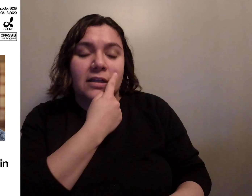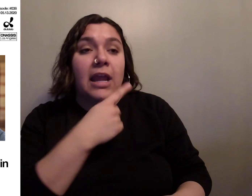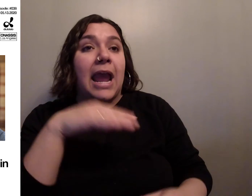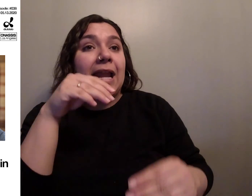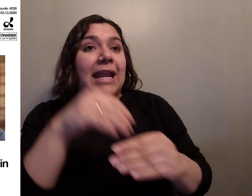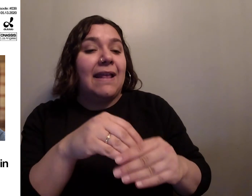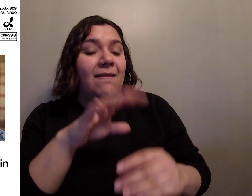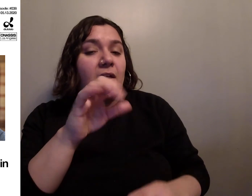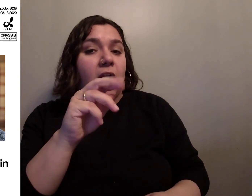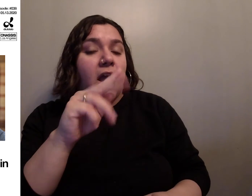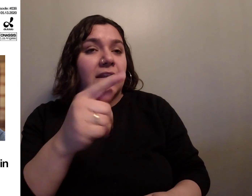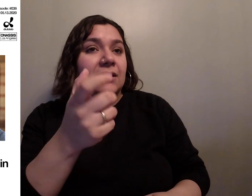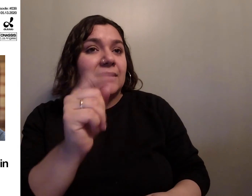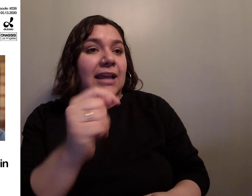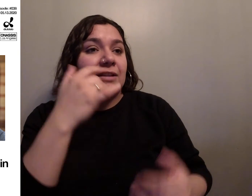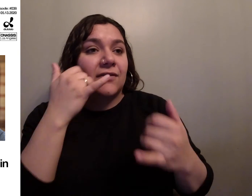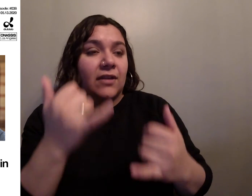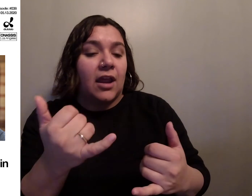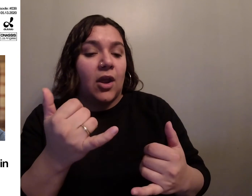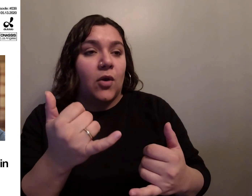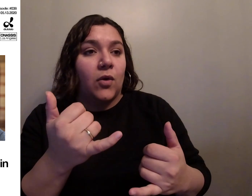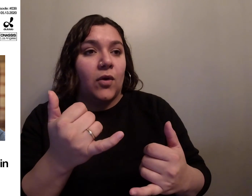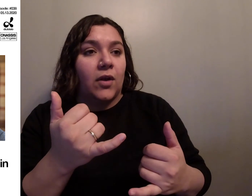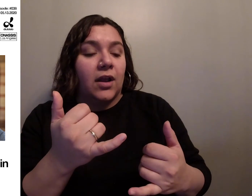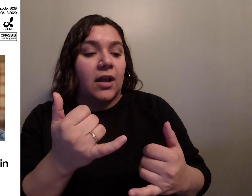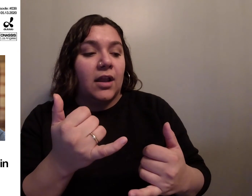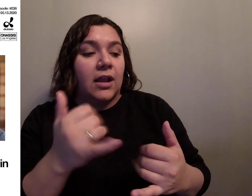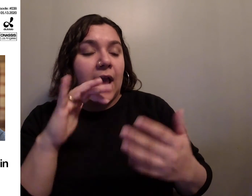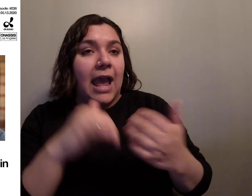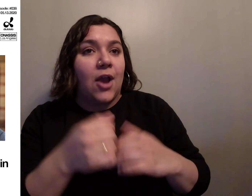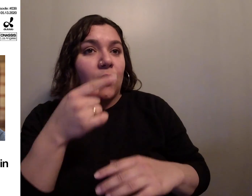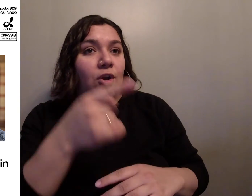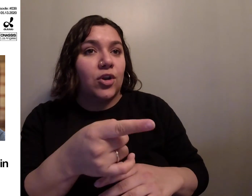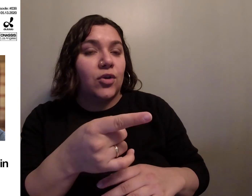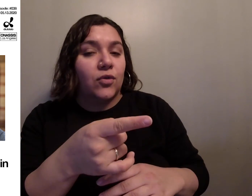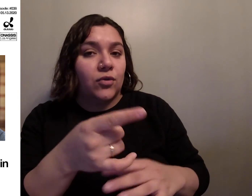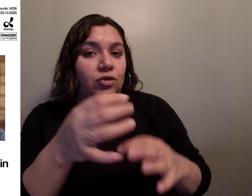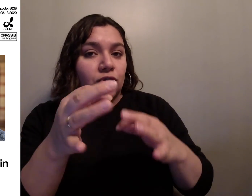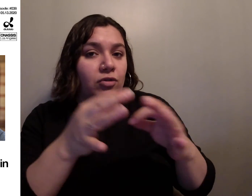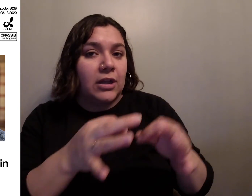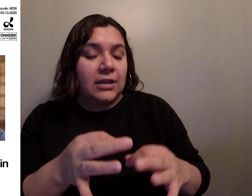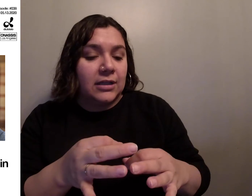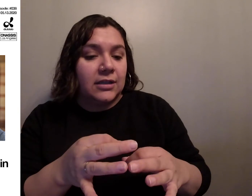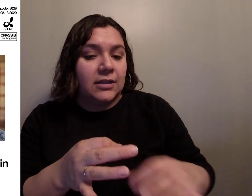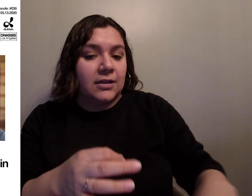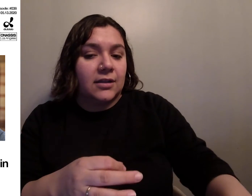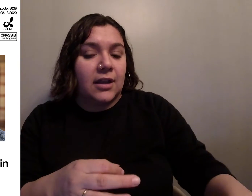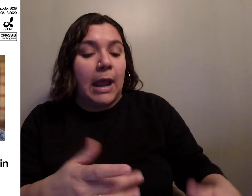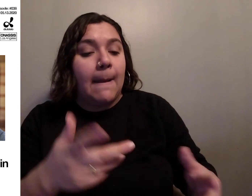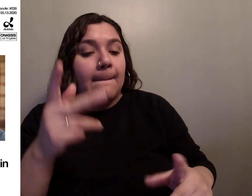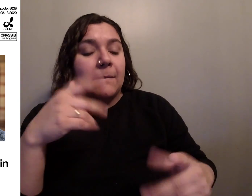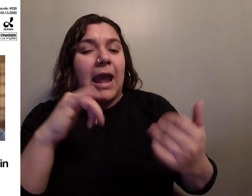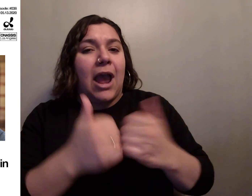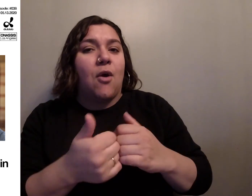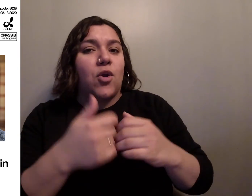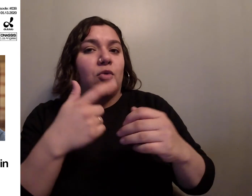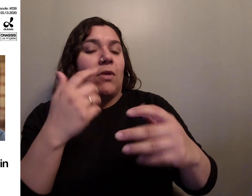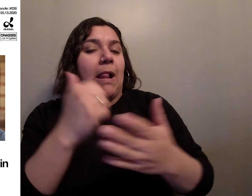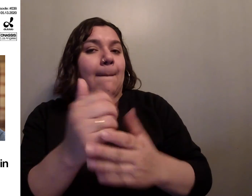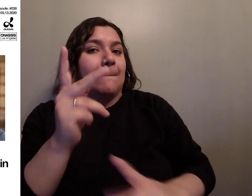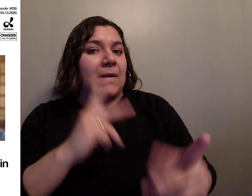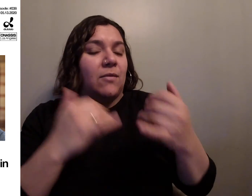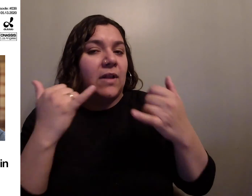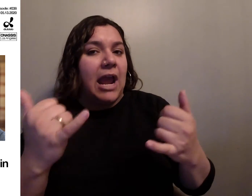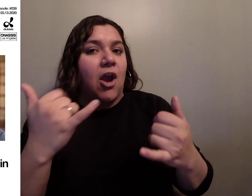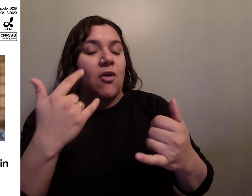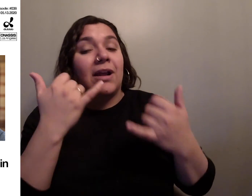people's eyes. And in the context of now, how are you directing people's